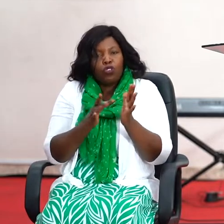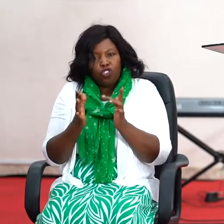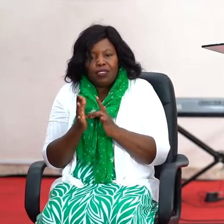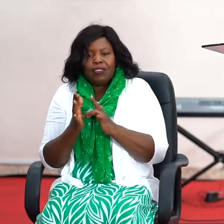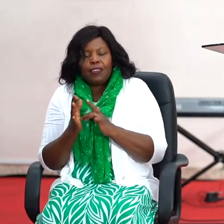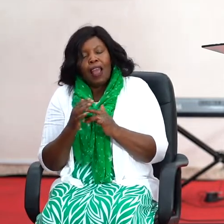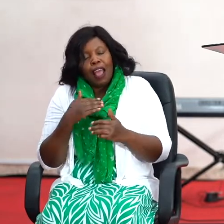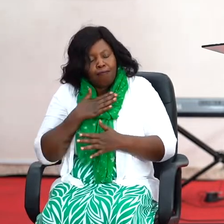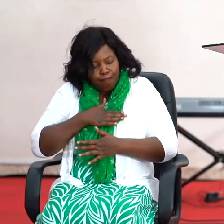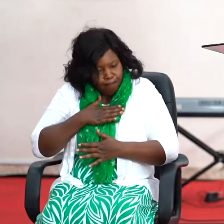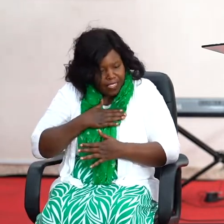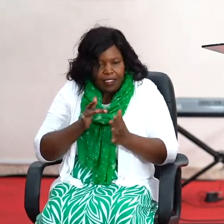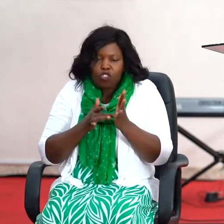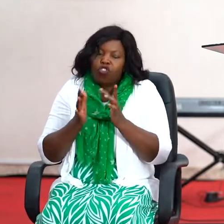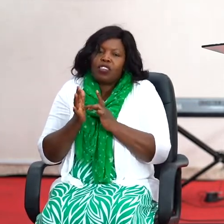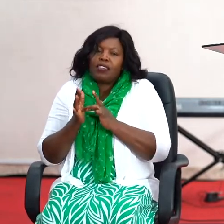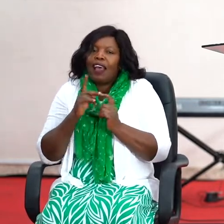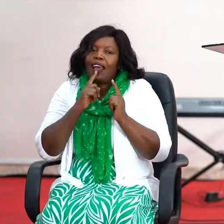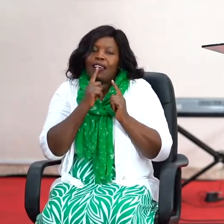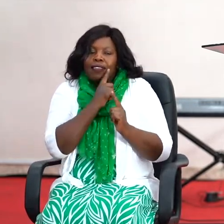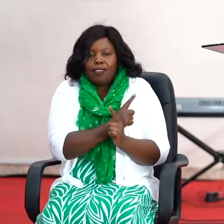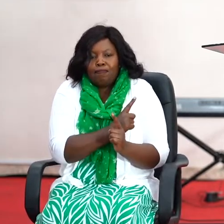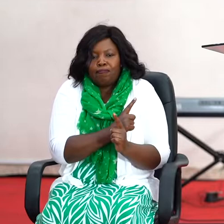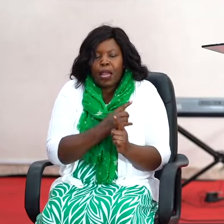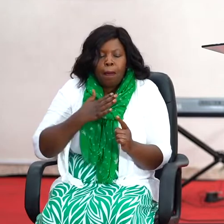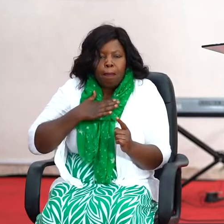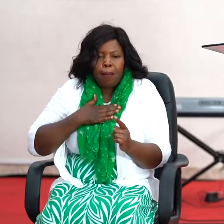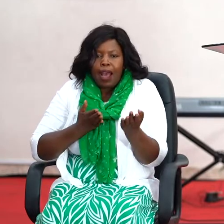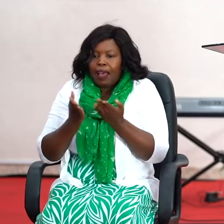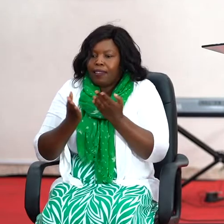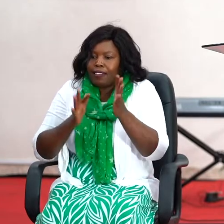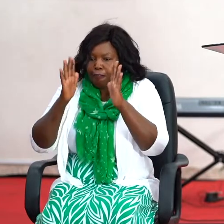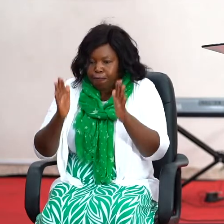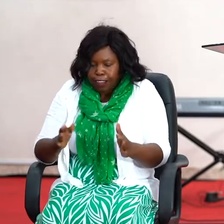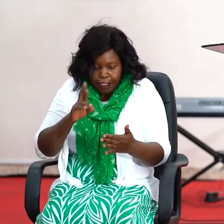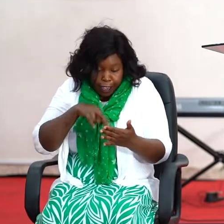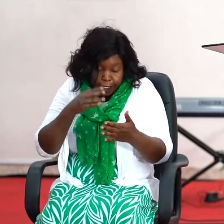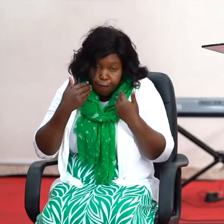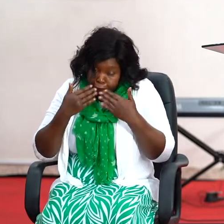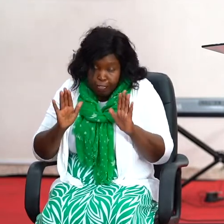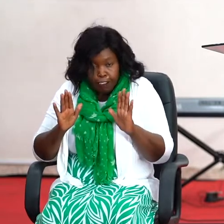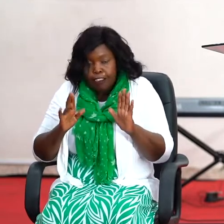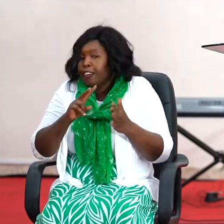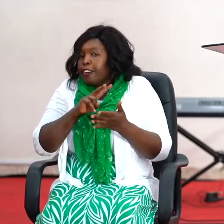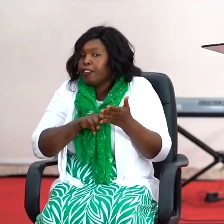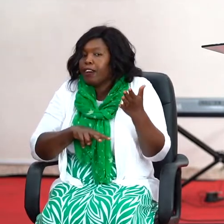he pleaded with Jesus and he told him that my servant, where we have read